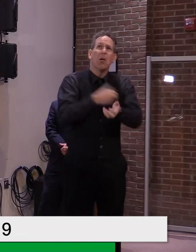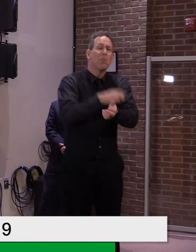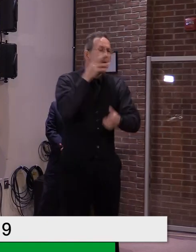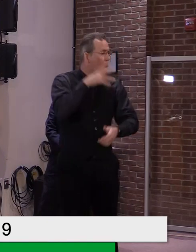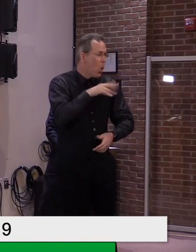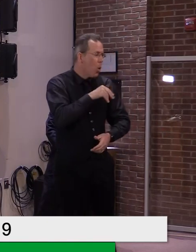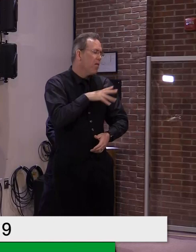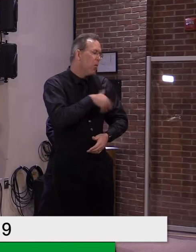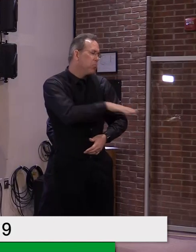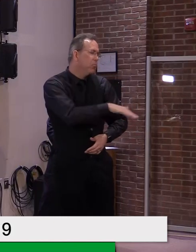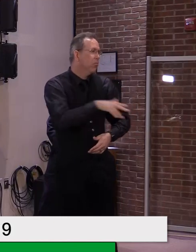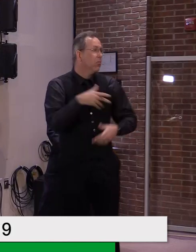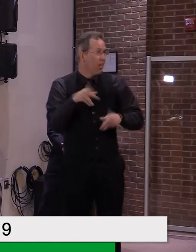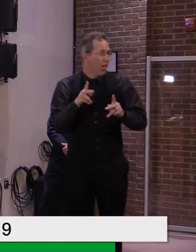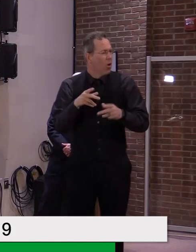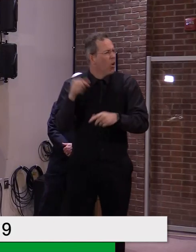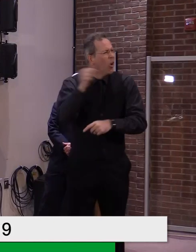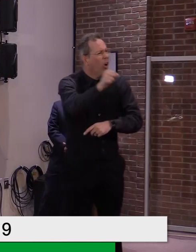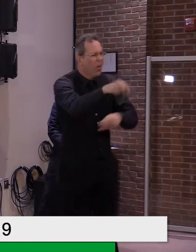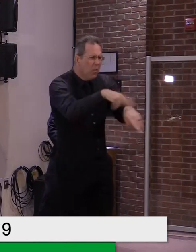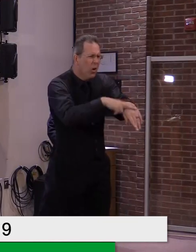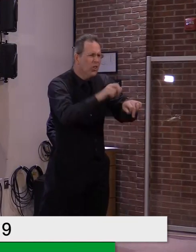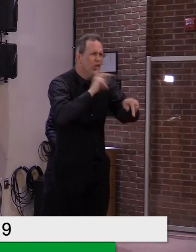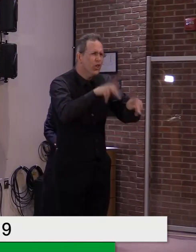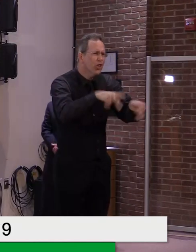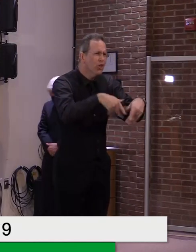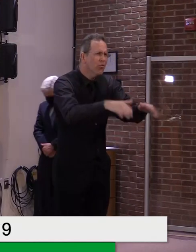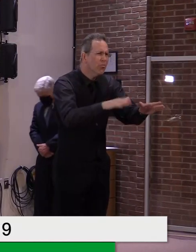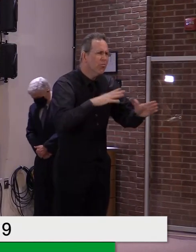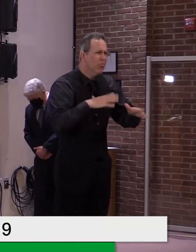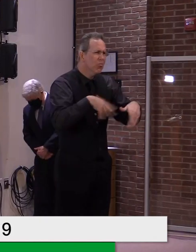I think they do need permission, yes,